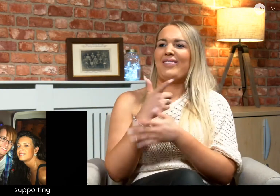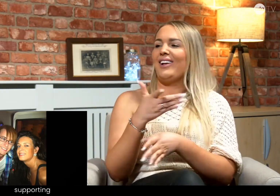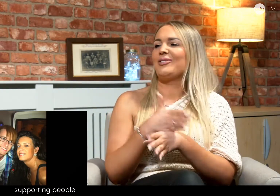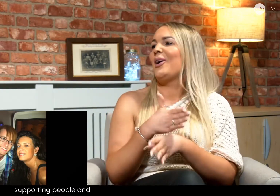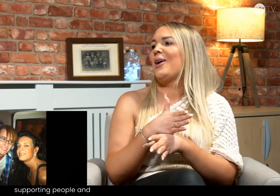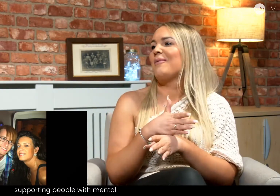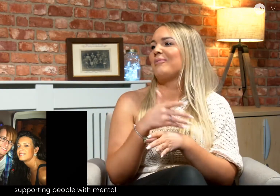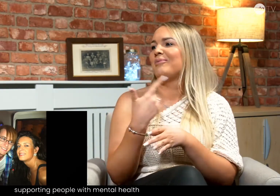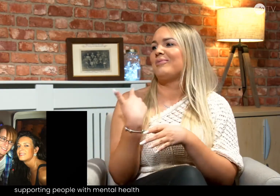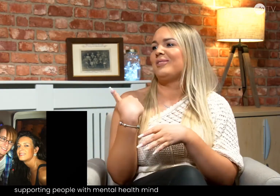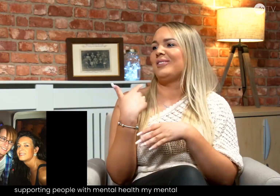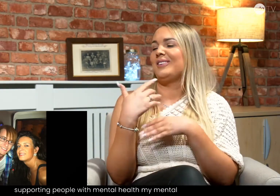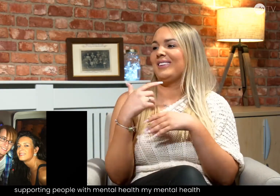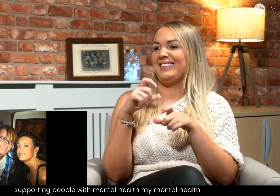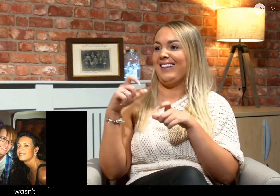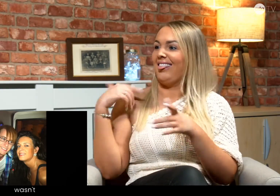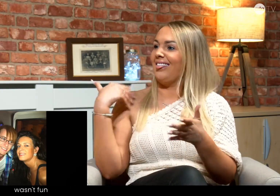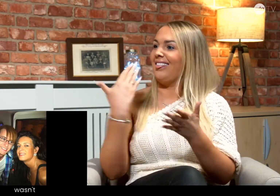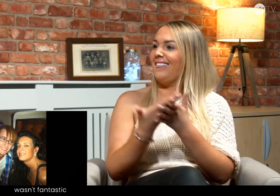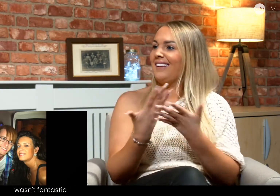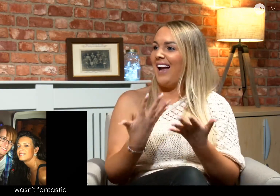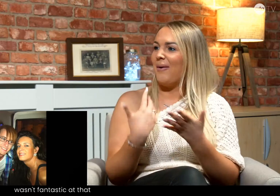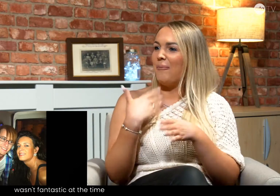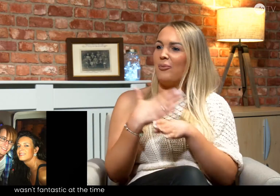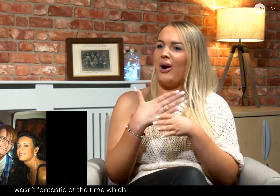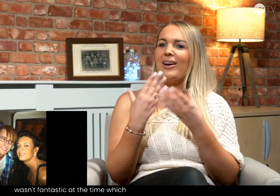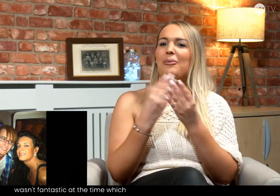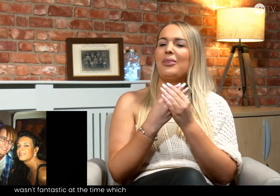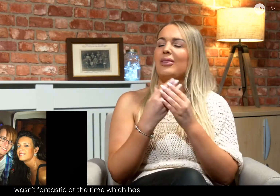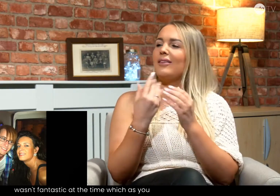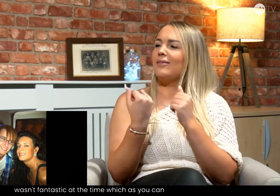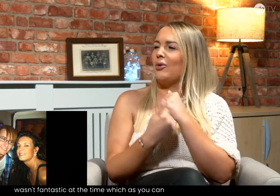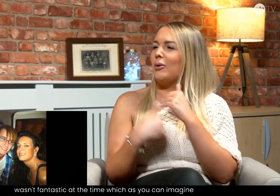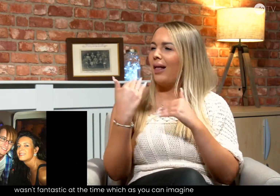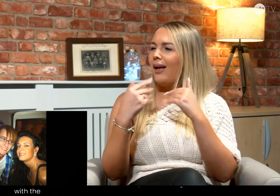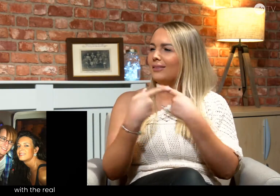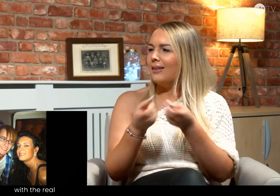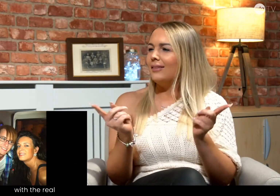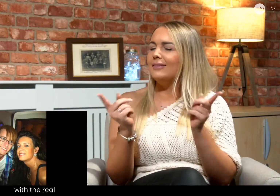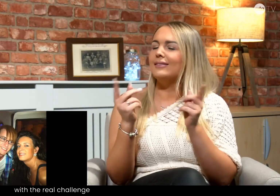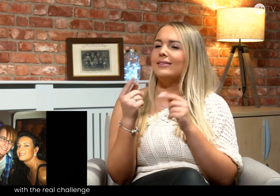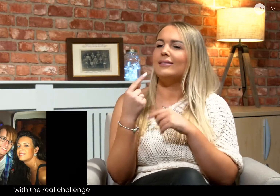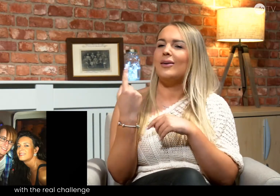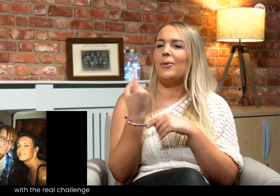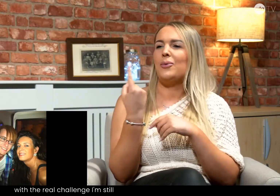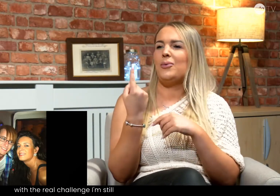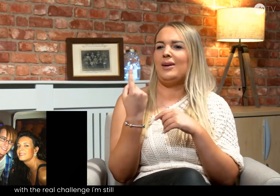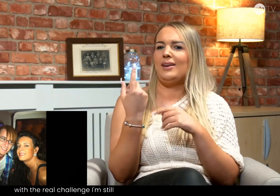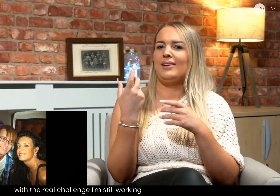wasn't fantastic at the time, which, as you can imagine, was a real challenge. And I'm still working now in that general